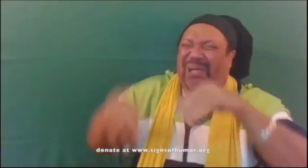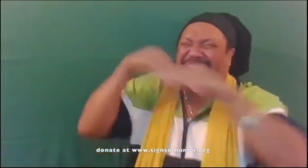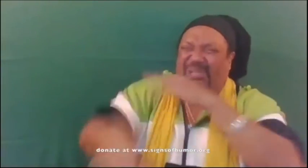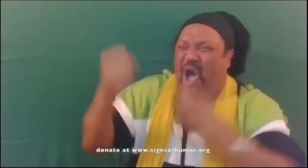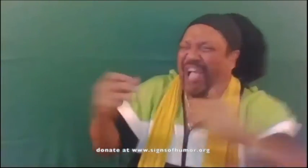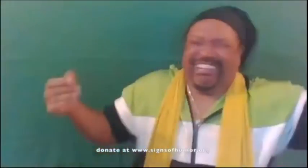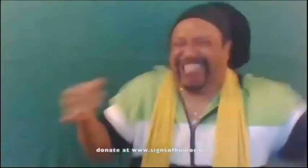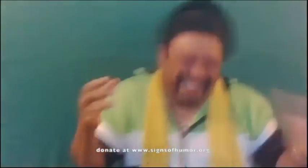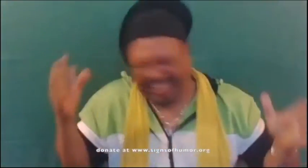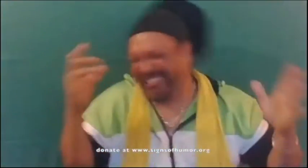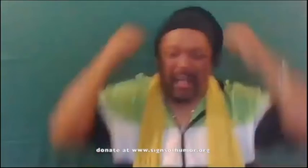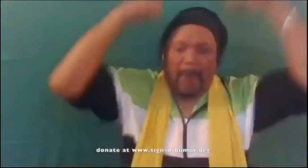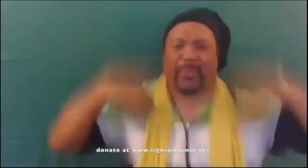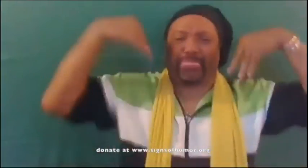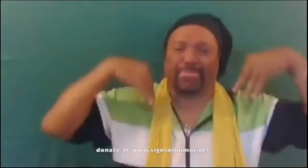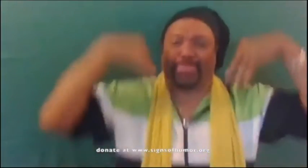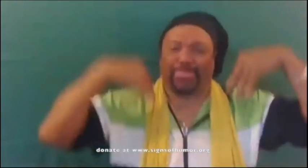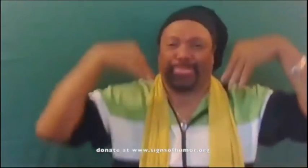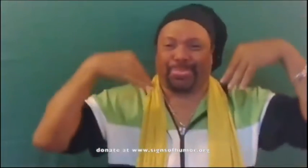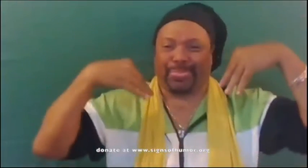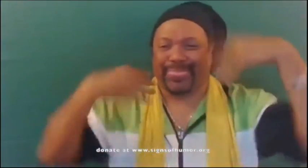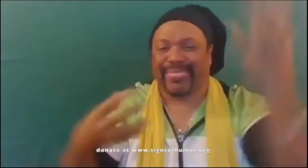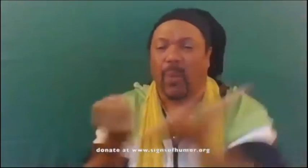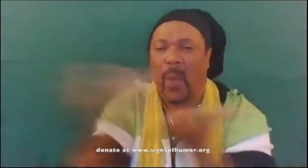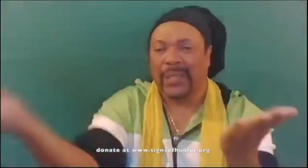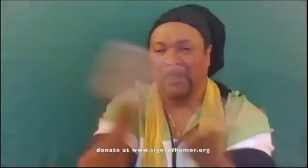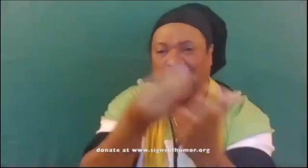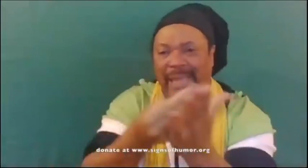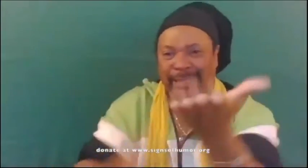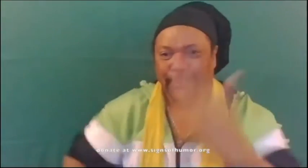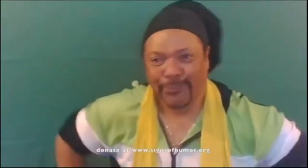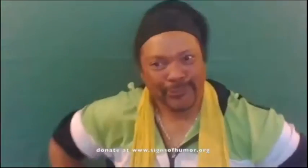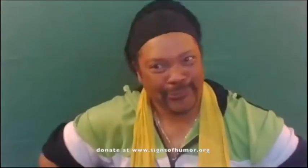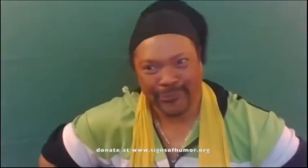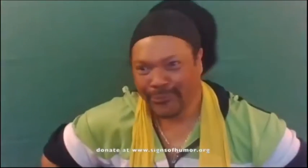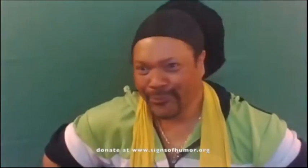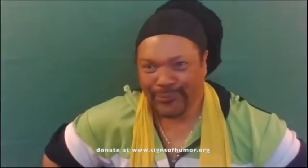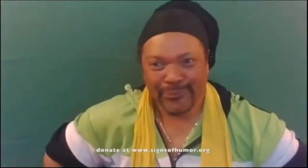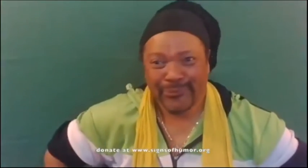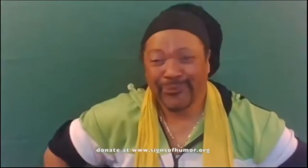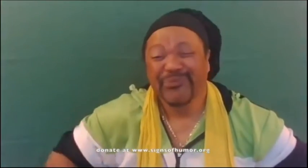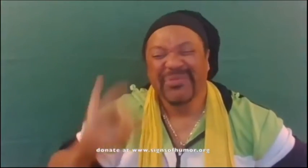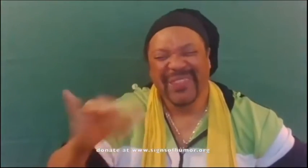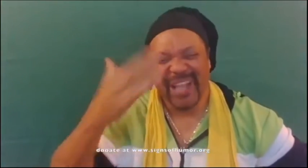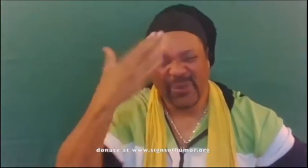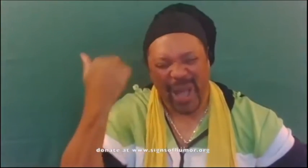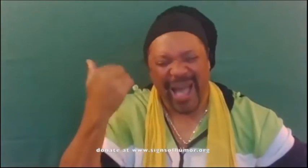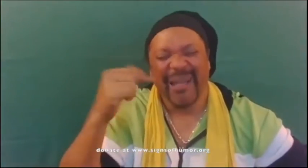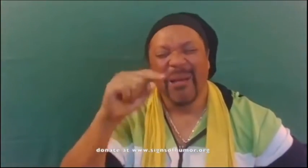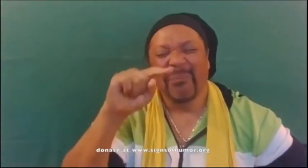happen? You're gonna see them book into the car, but it's a wrap as soon as they get to the car. They done wasted their money. Lord forbid. And